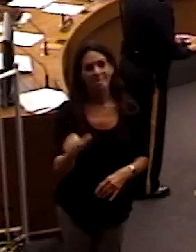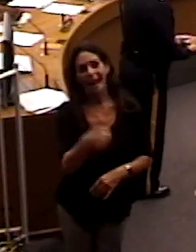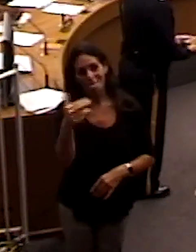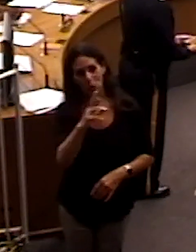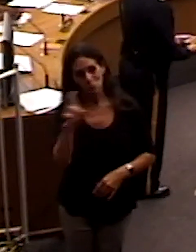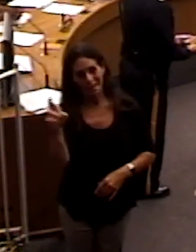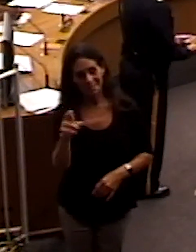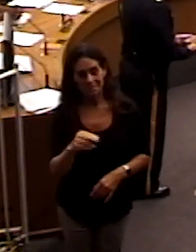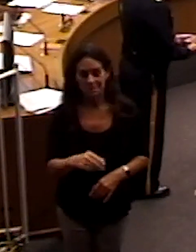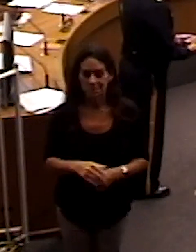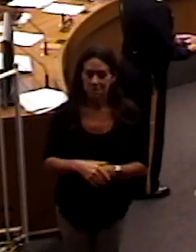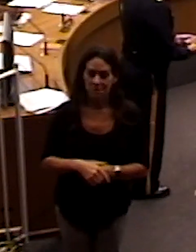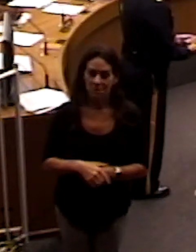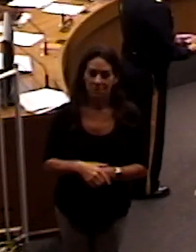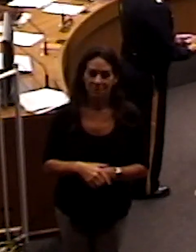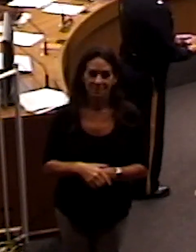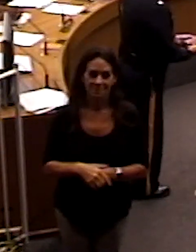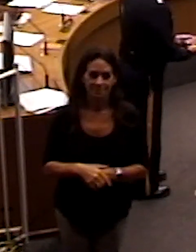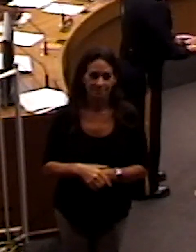Bible. Left hand on the Bible. Oh, I say that wrong? Yes.